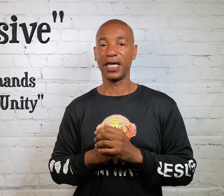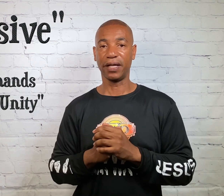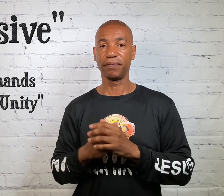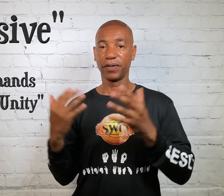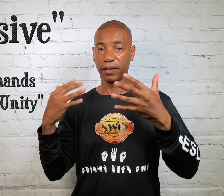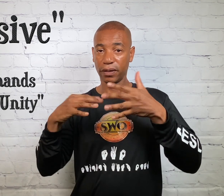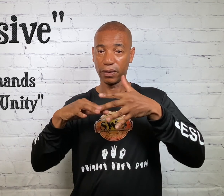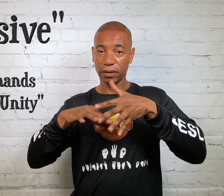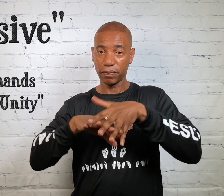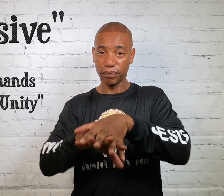again.